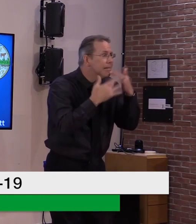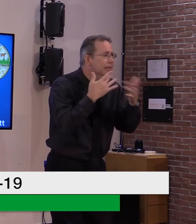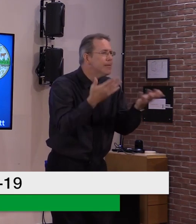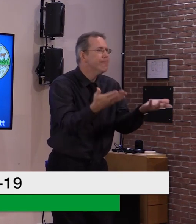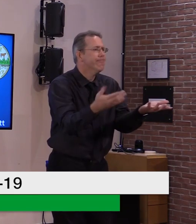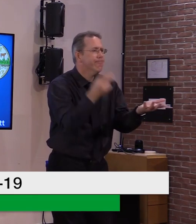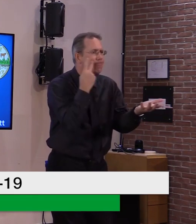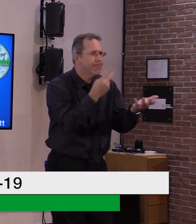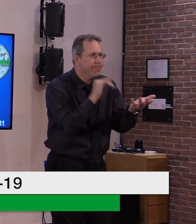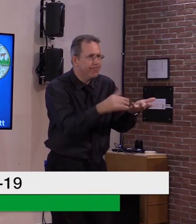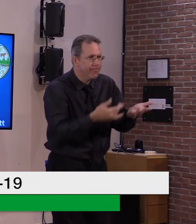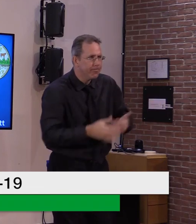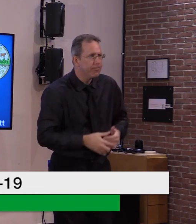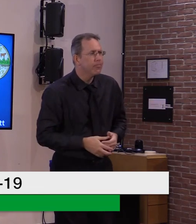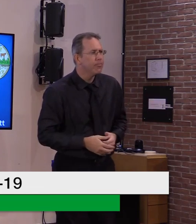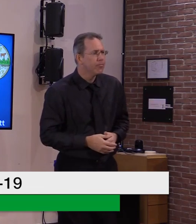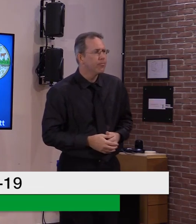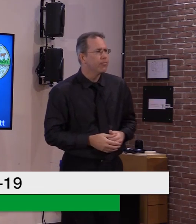holidays